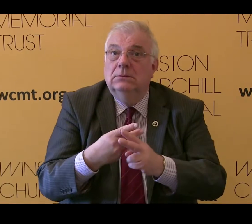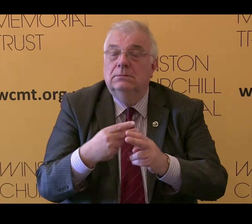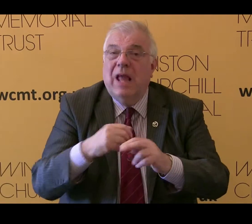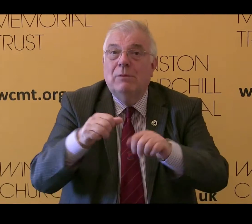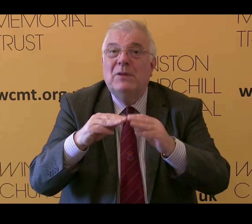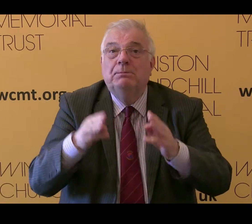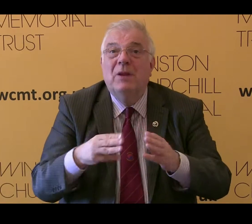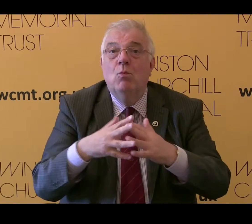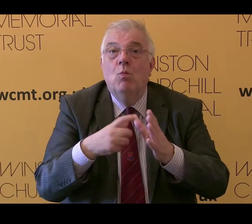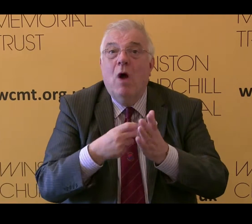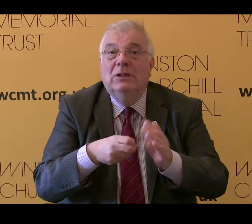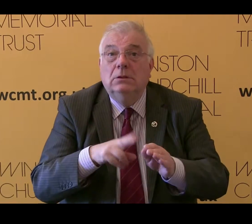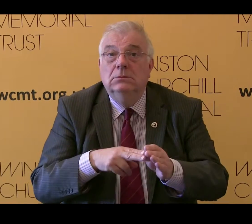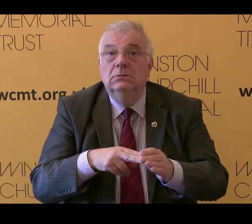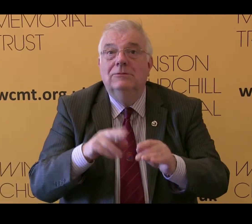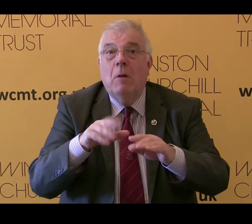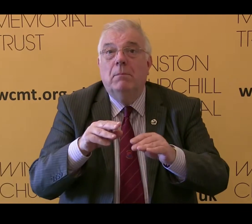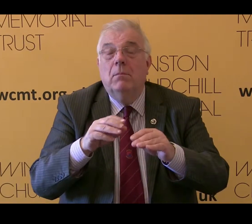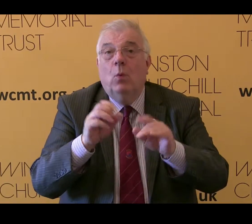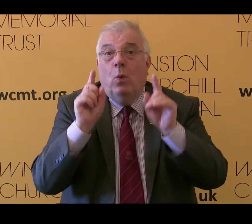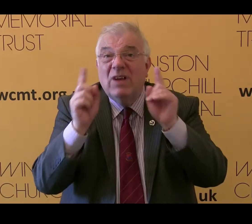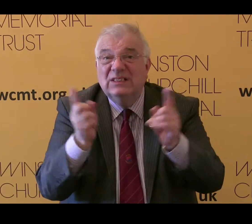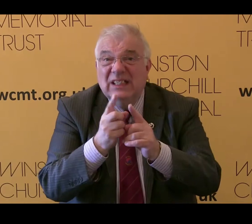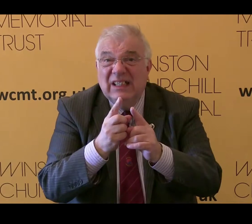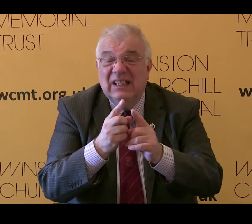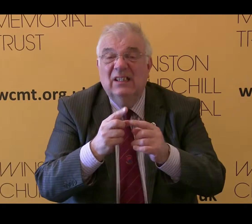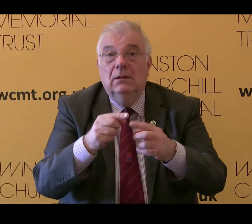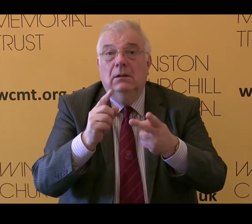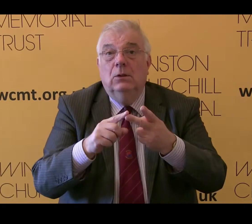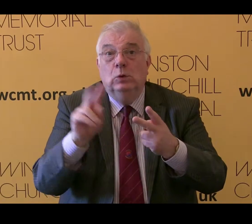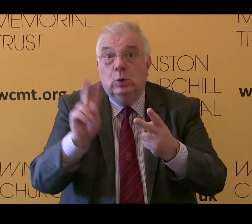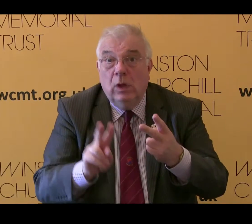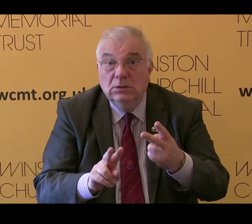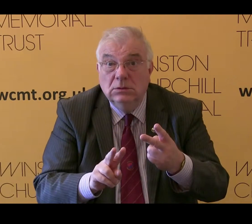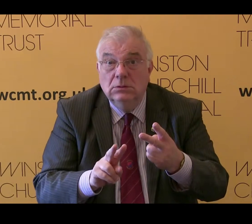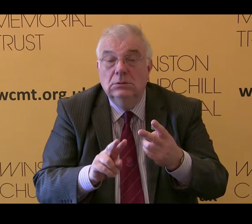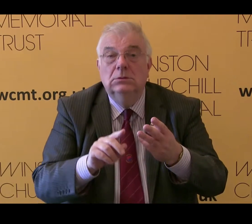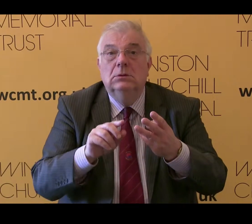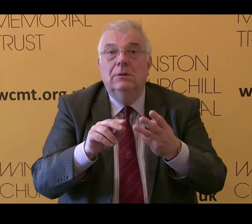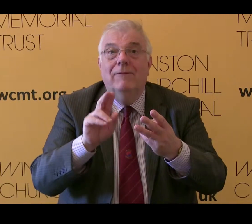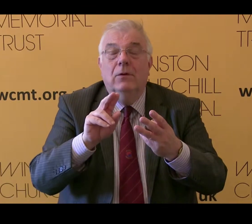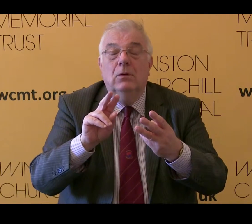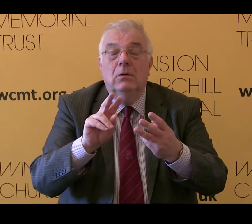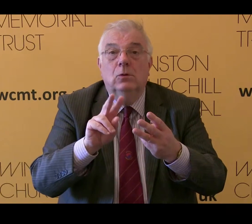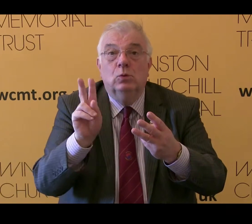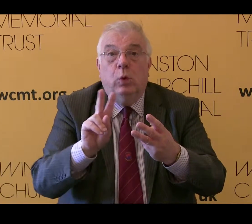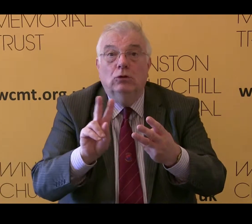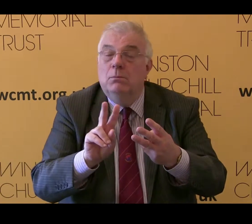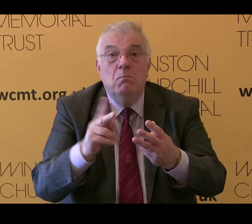museum now, coming from universities, from schools, both deaf and